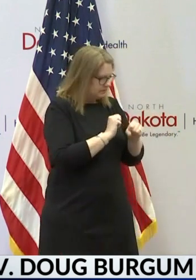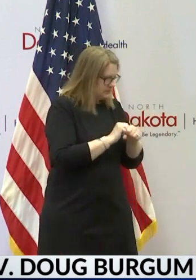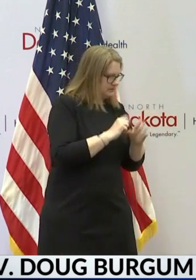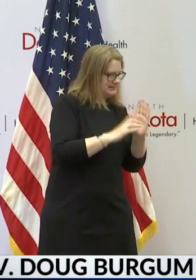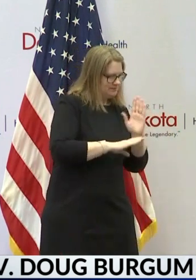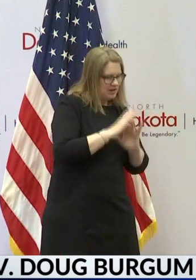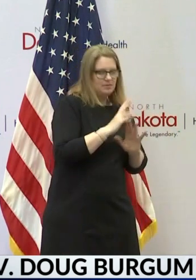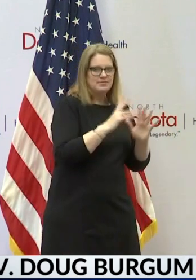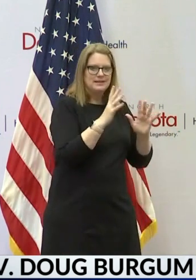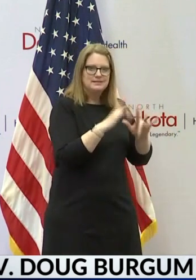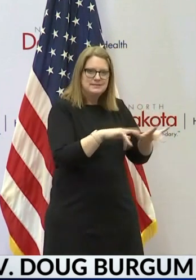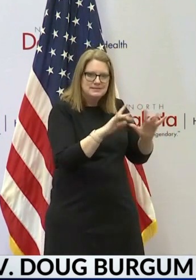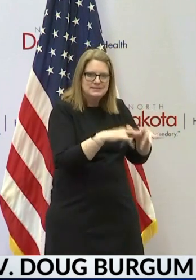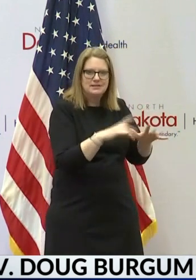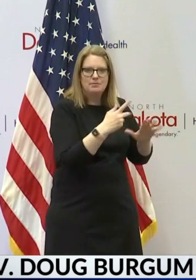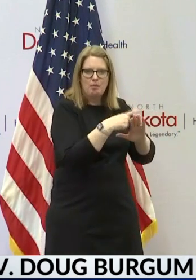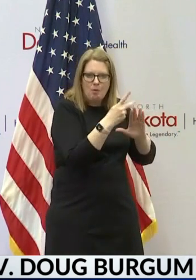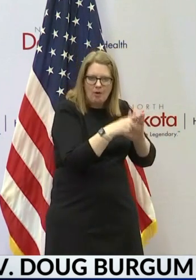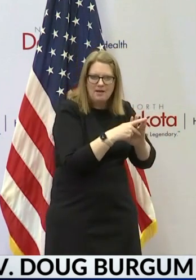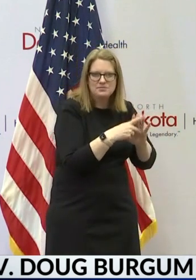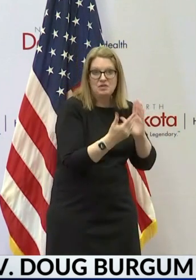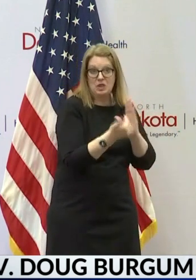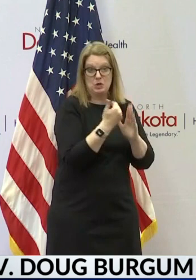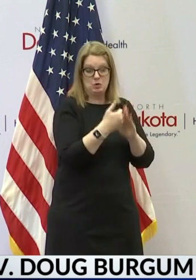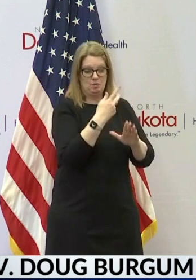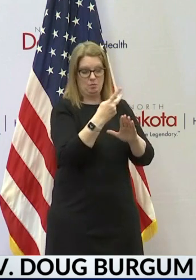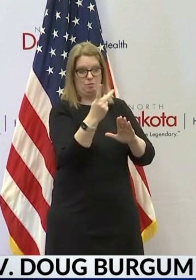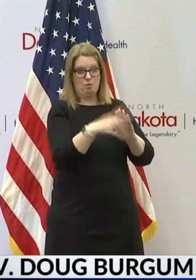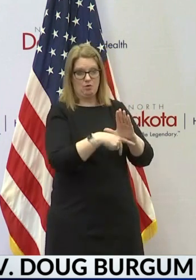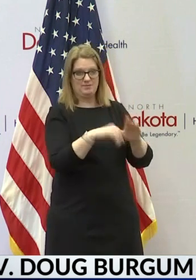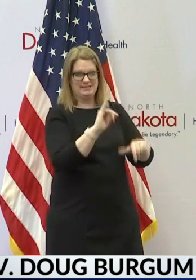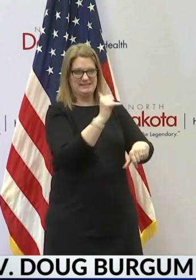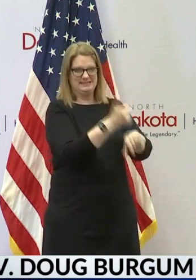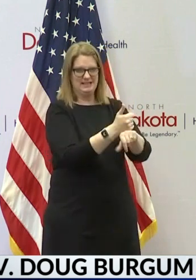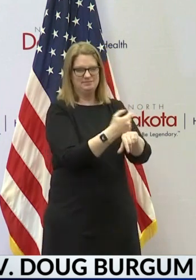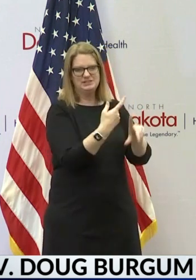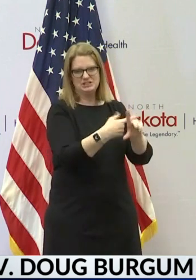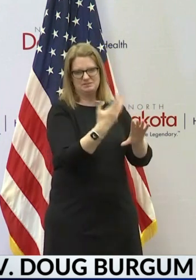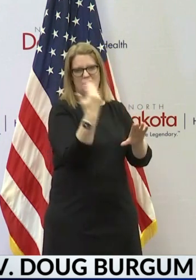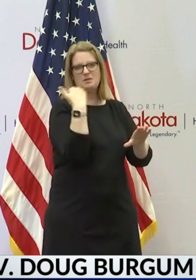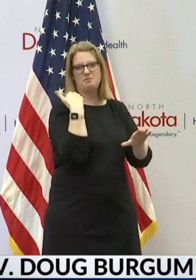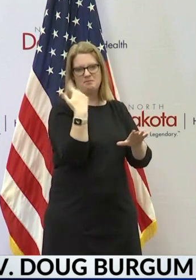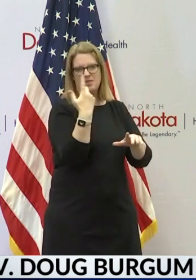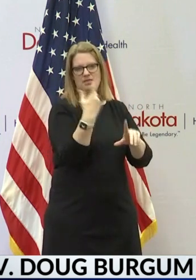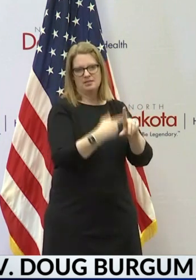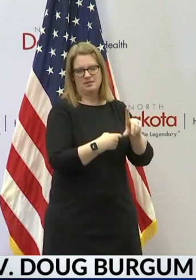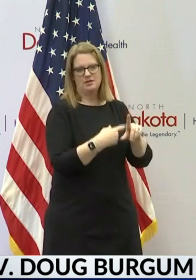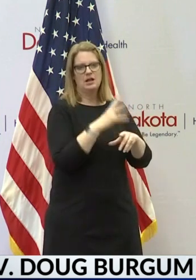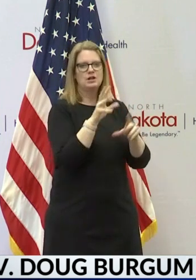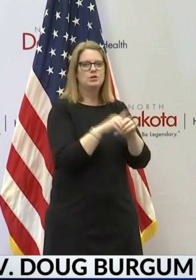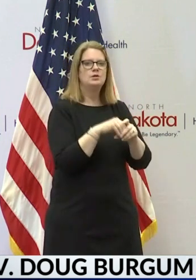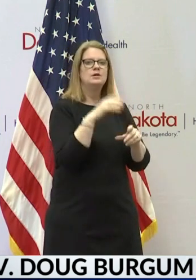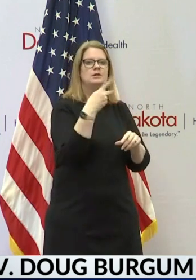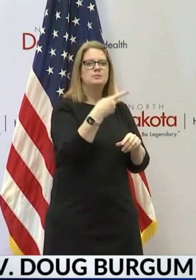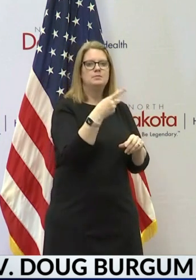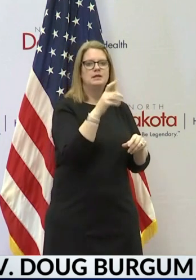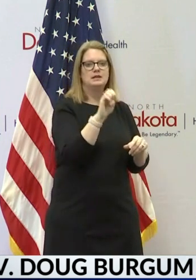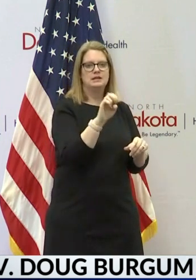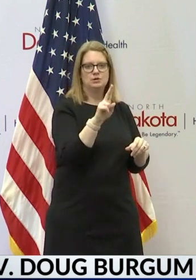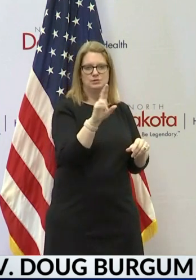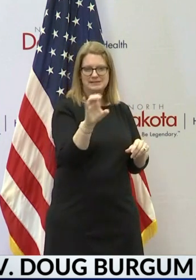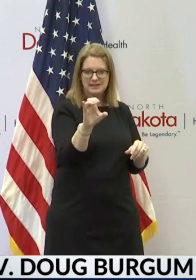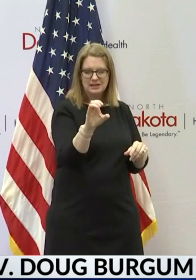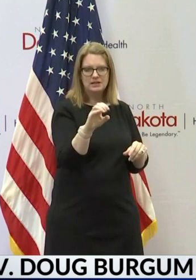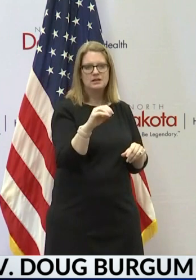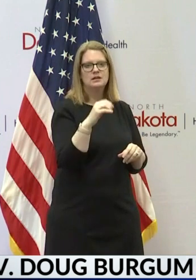and the programming for the new programs that were put in place just over a month ago by the federal government, including the Pandemic Emergency